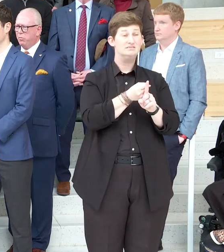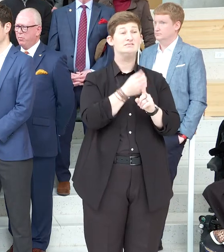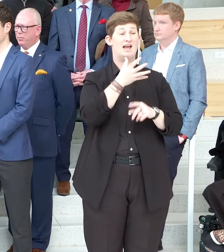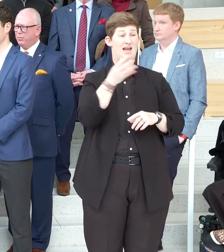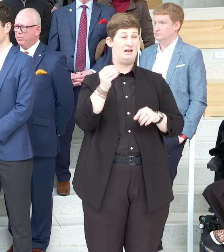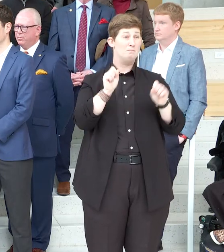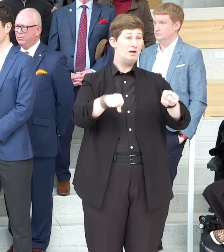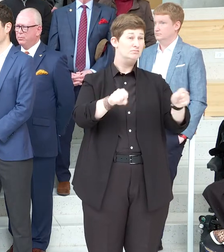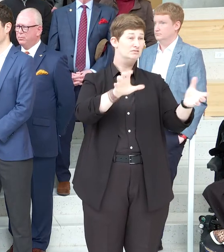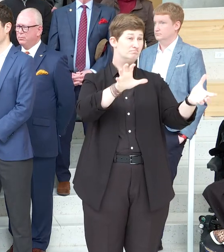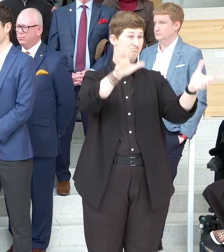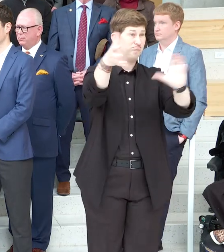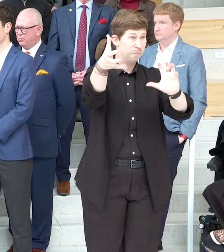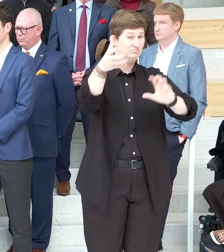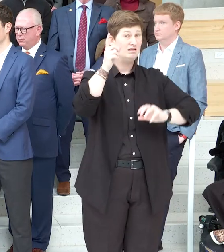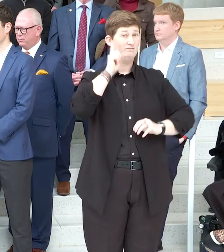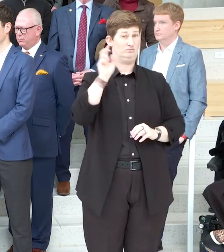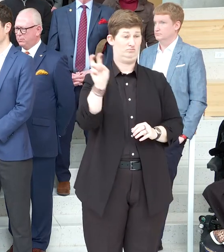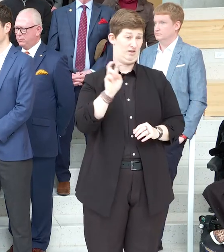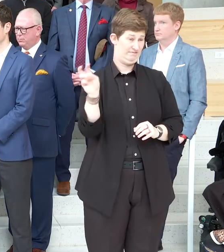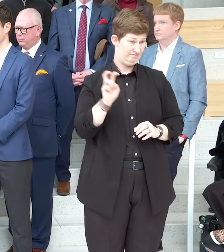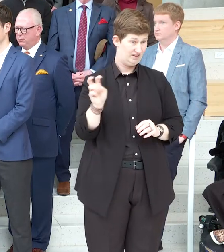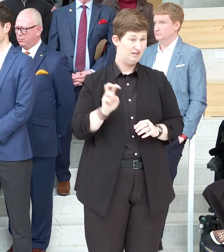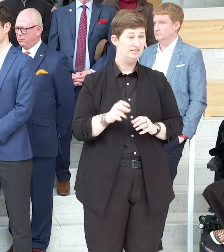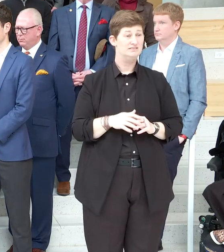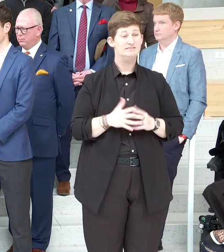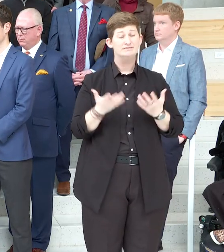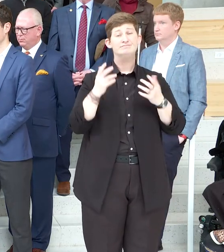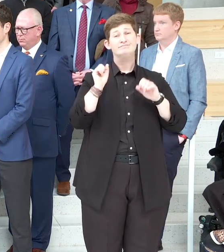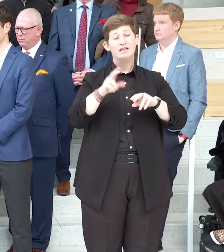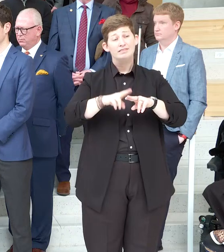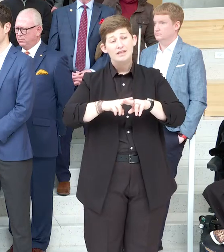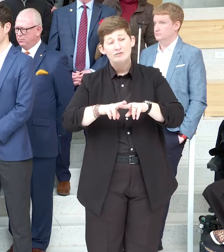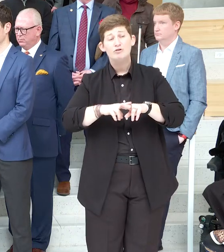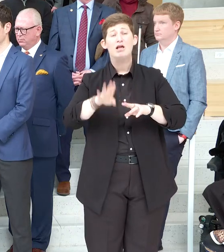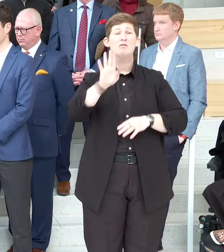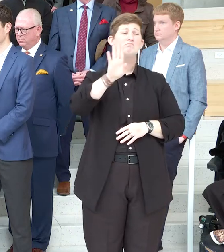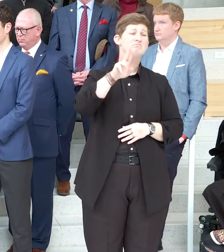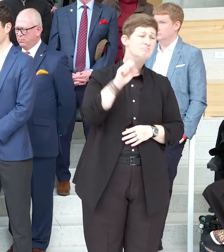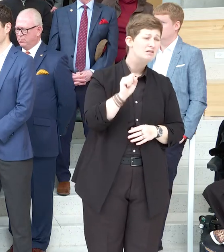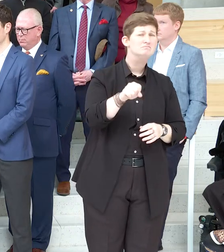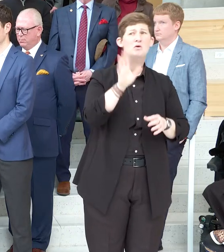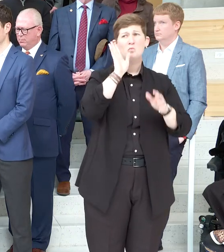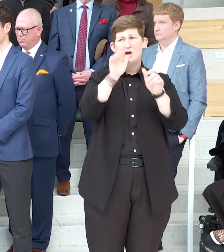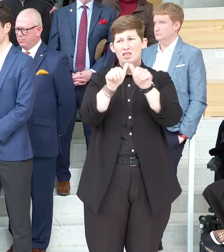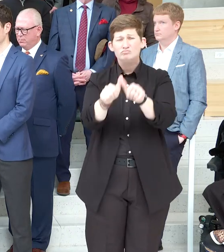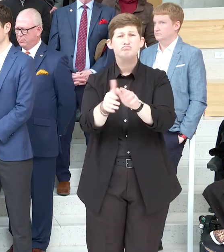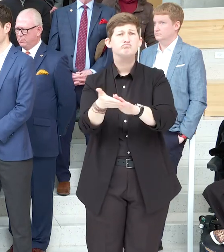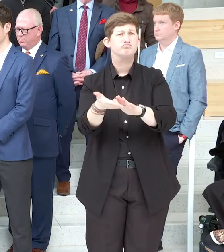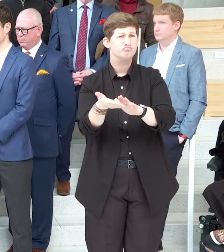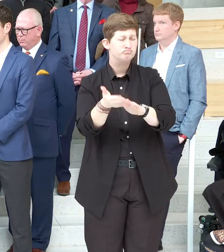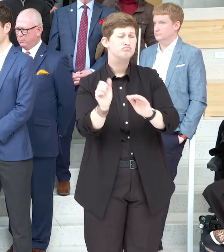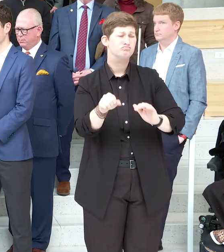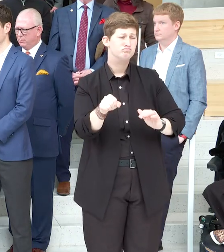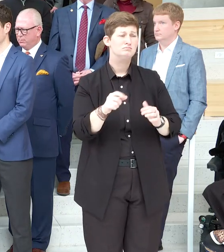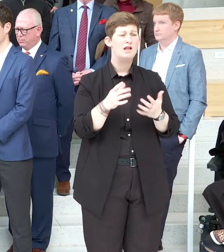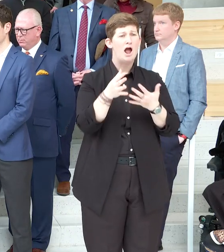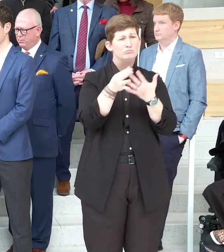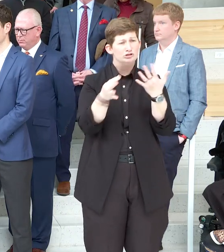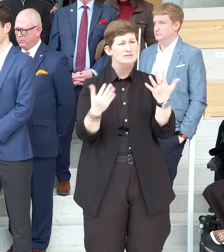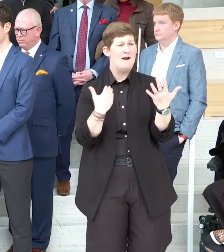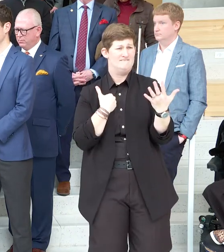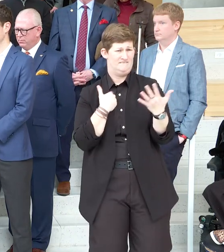Taxis, light rail, buses, and other ground transportation options will continue to be available going forward. We also